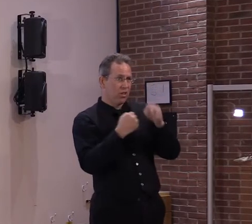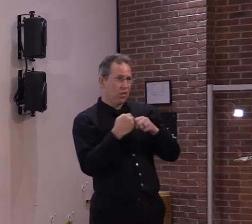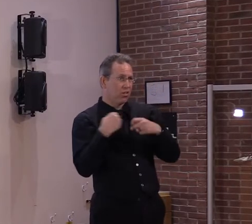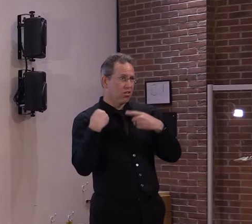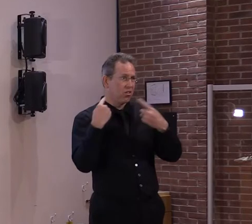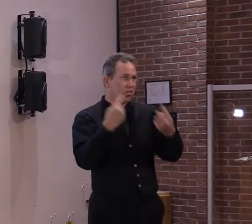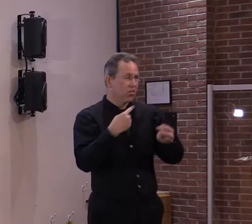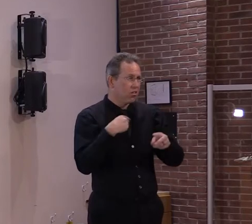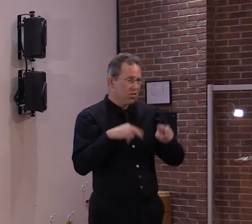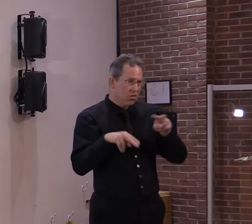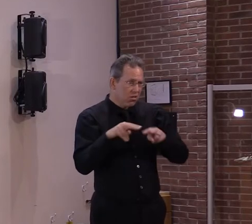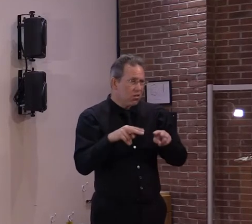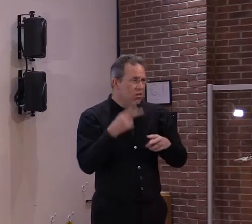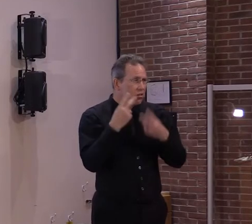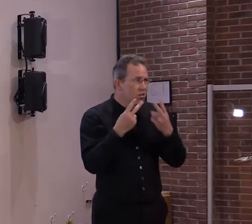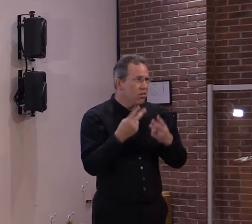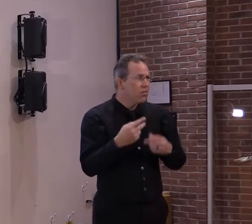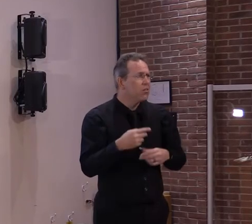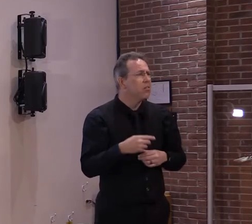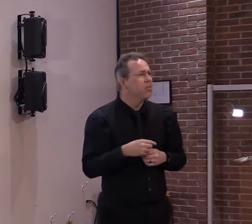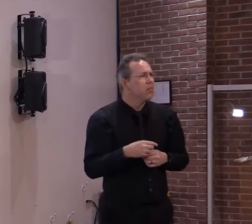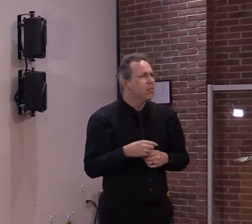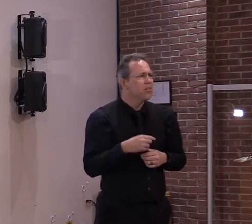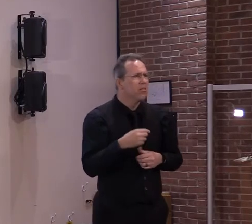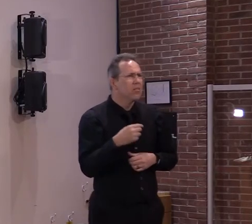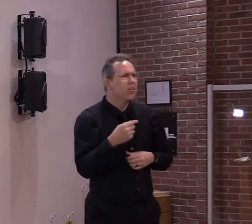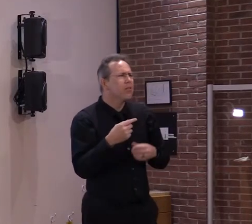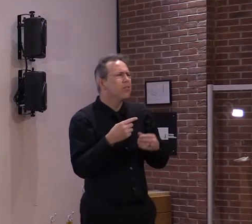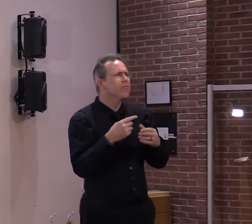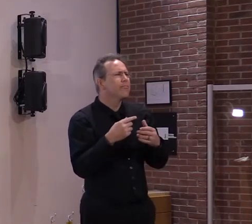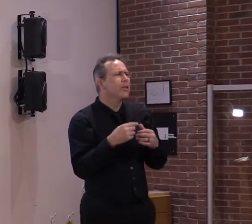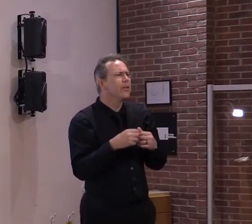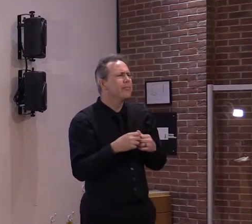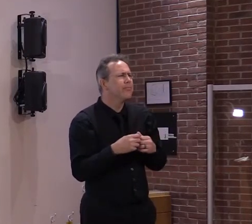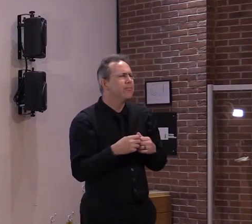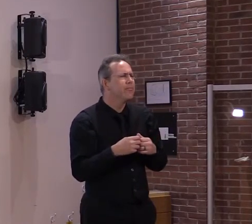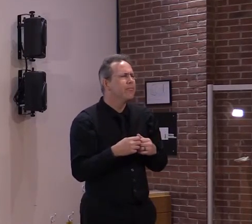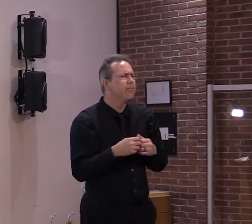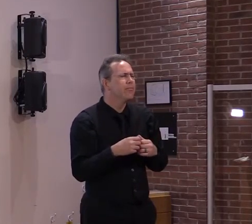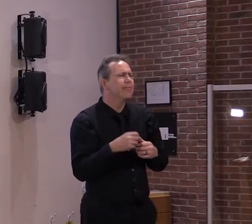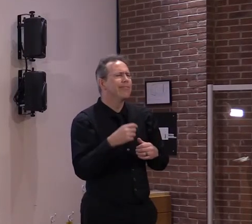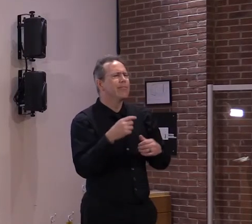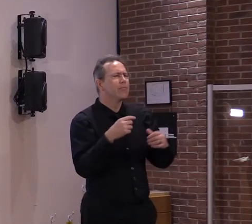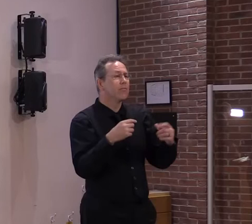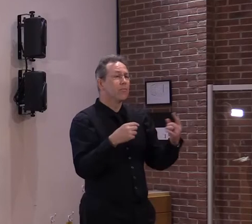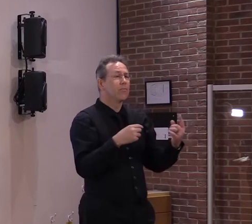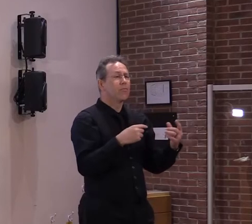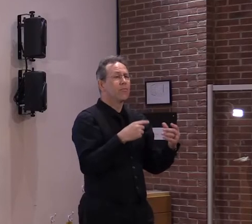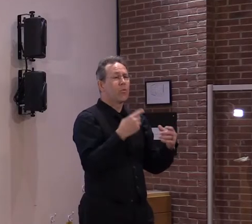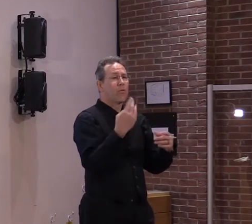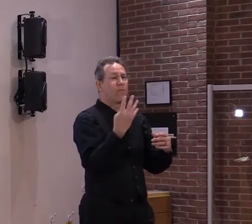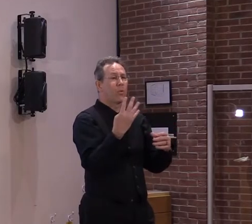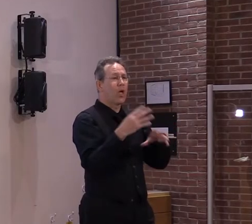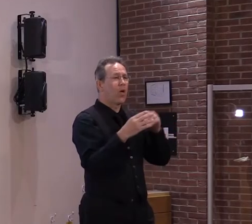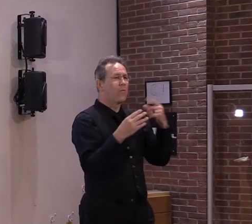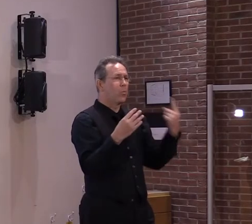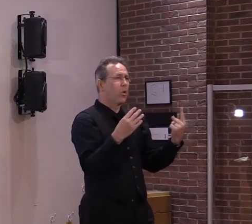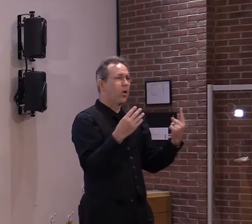3 or 4 to 1. As the pandemic has evolved, it's in the 2 to 3 to 1 ratio.